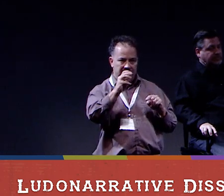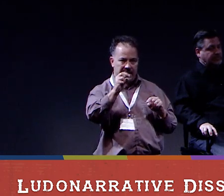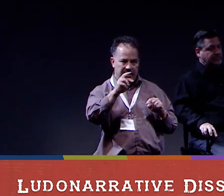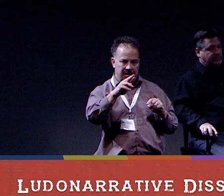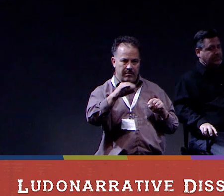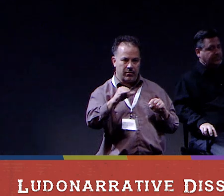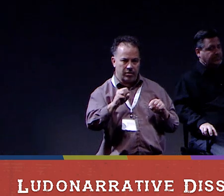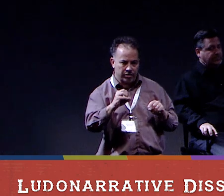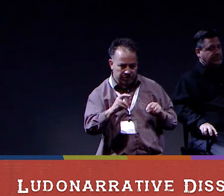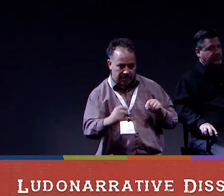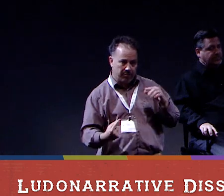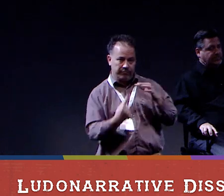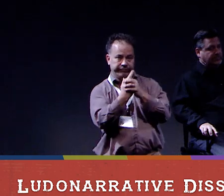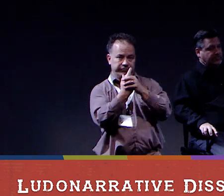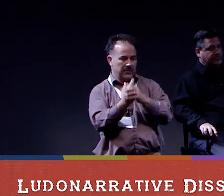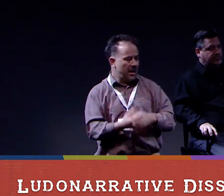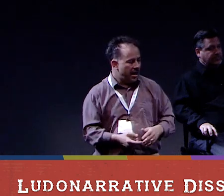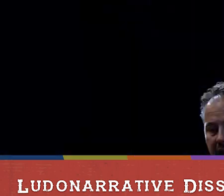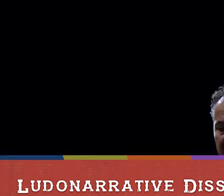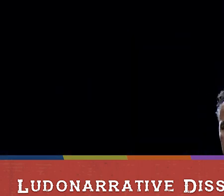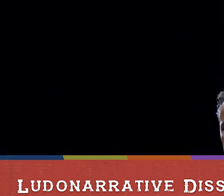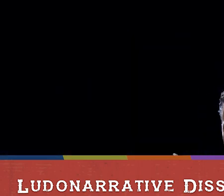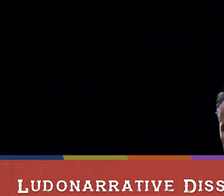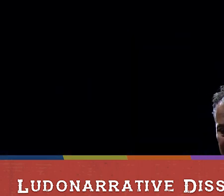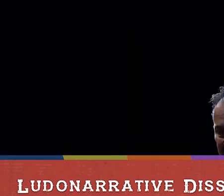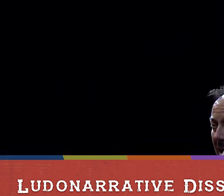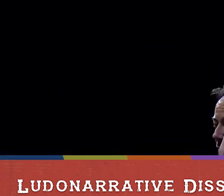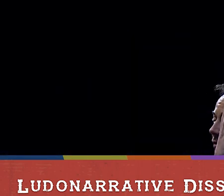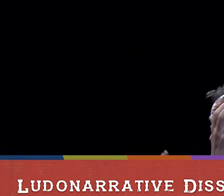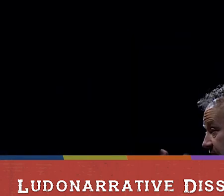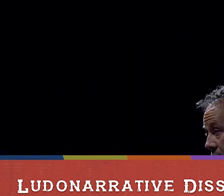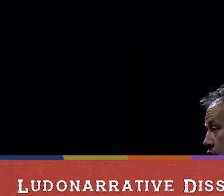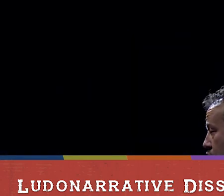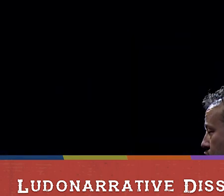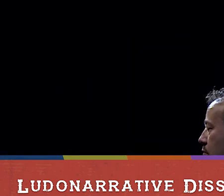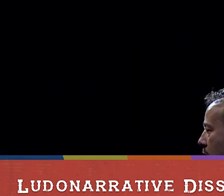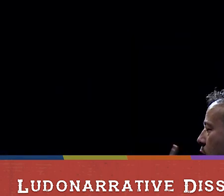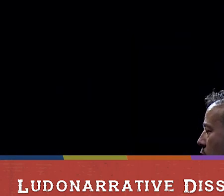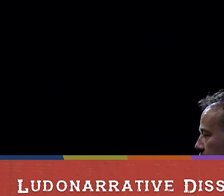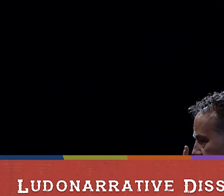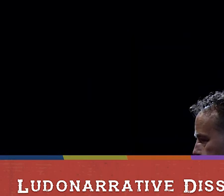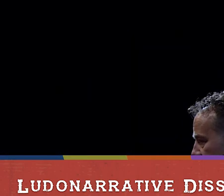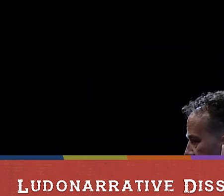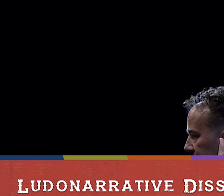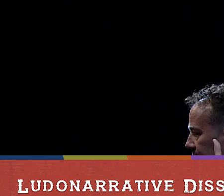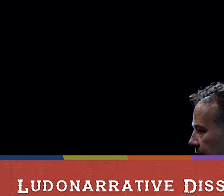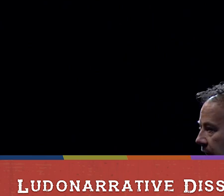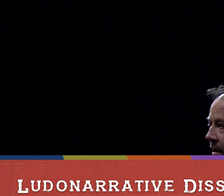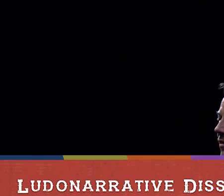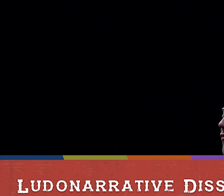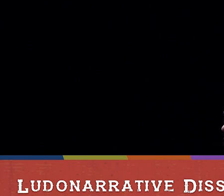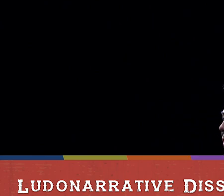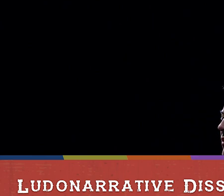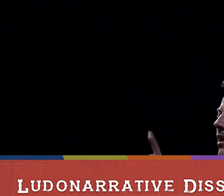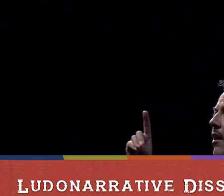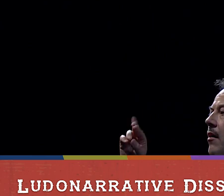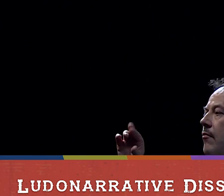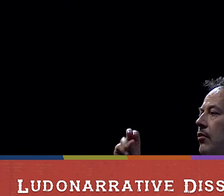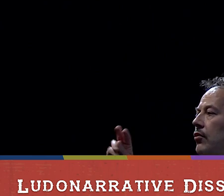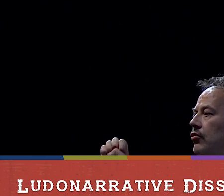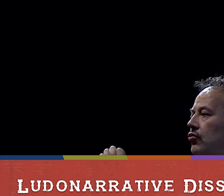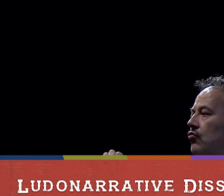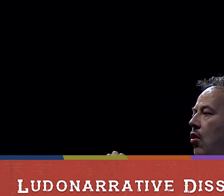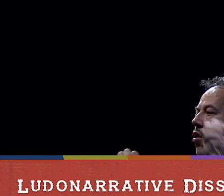this is something, just for example, this is, again, very new, but what you're seeing is, for example, drone